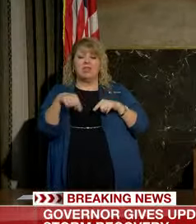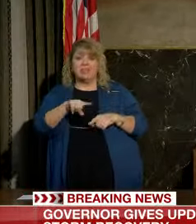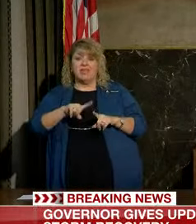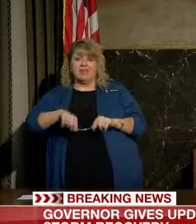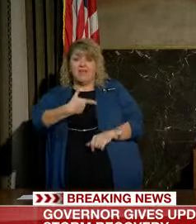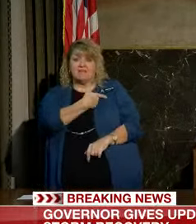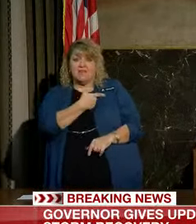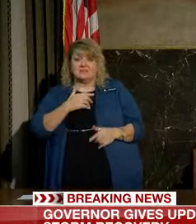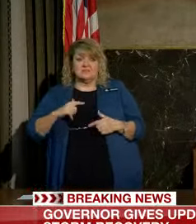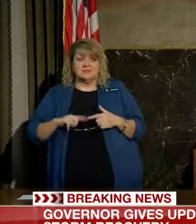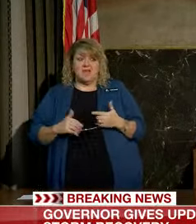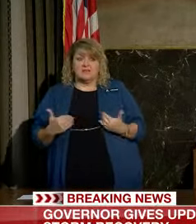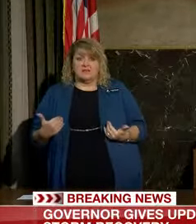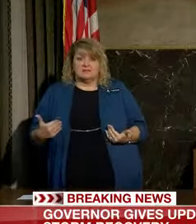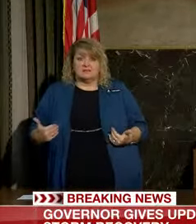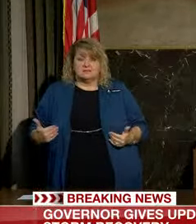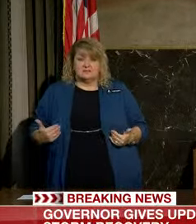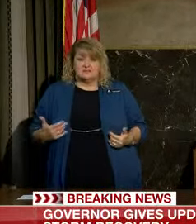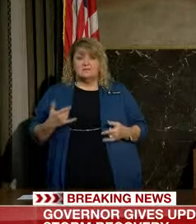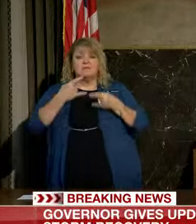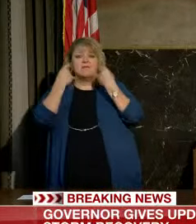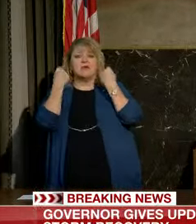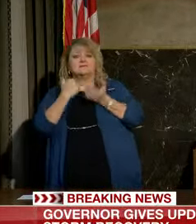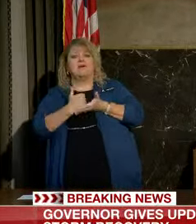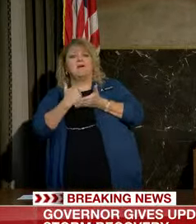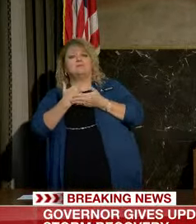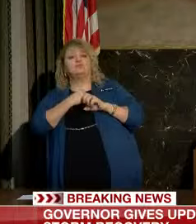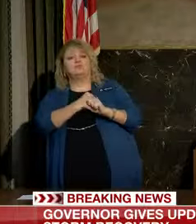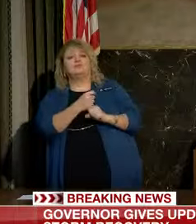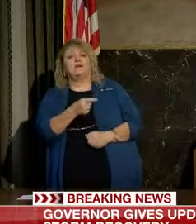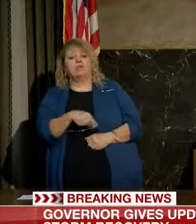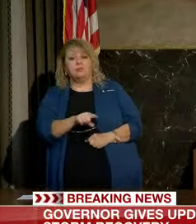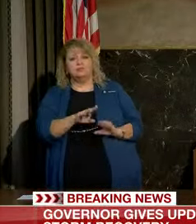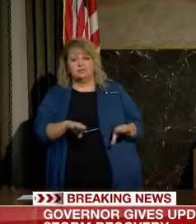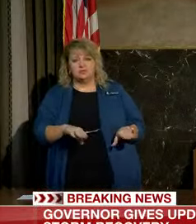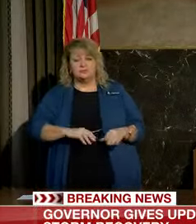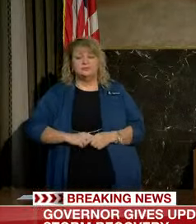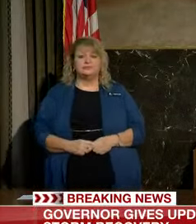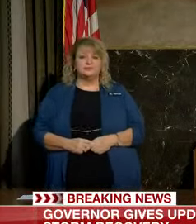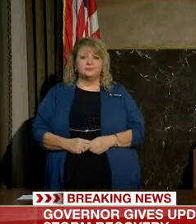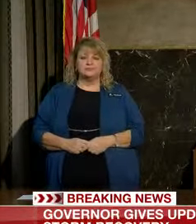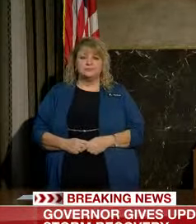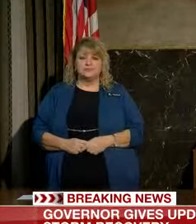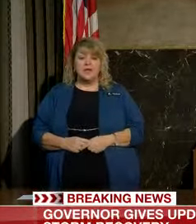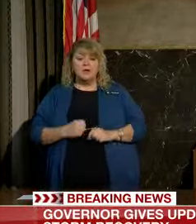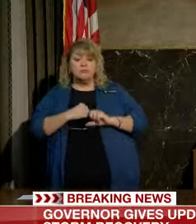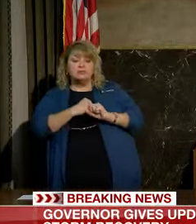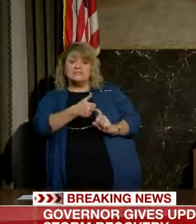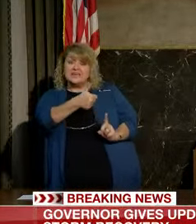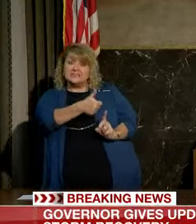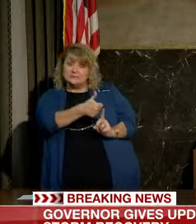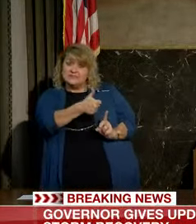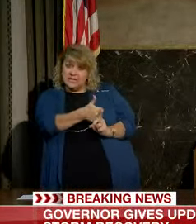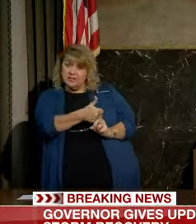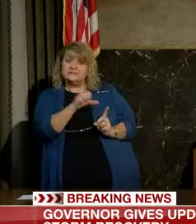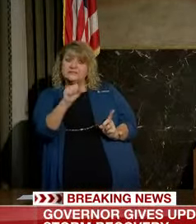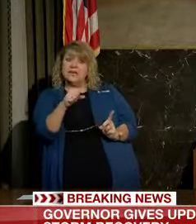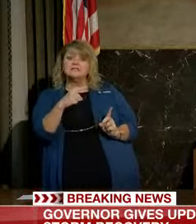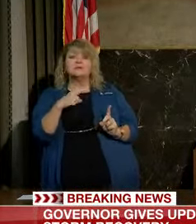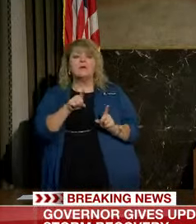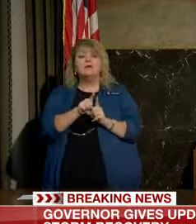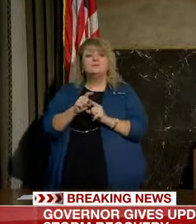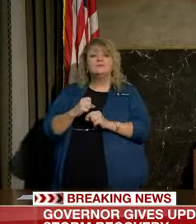vaccinated. And masks obviously help protect them. And in addition to themselves, it protects others.